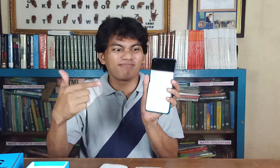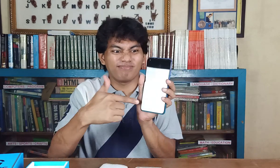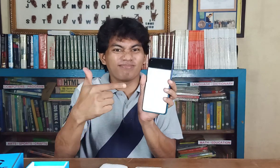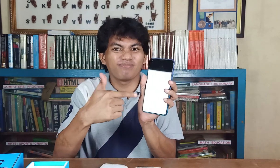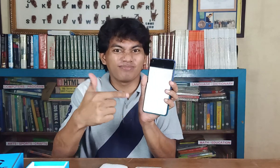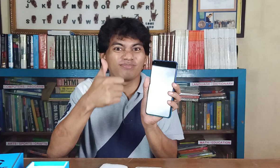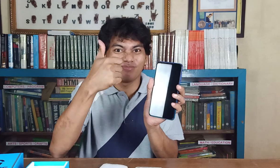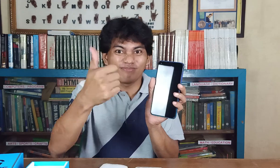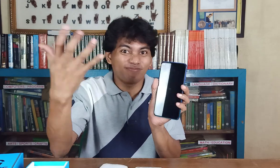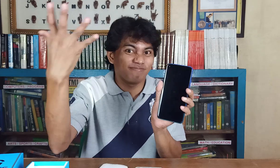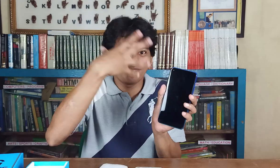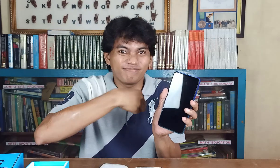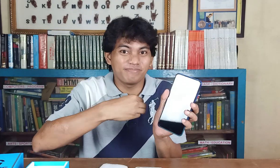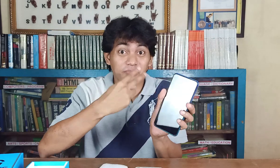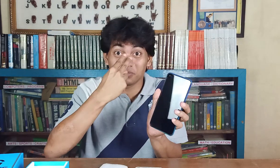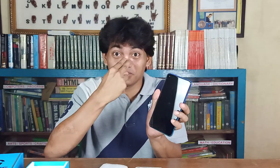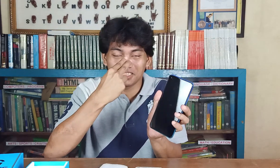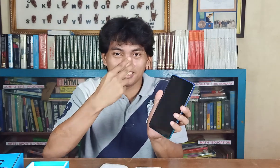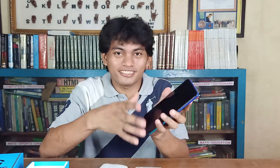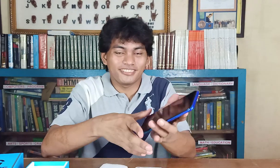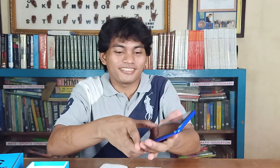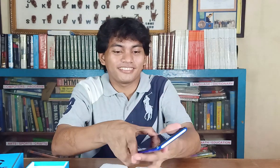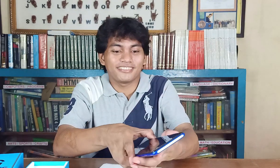Wow, beautiful.